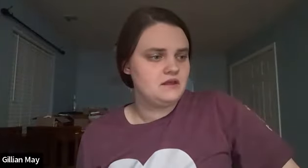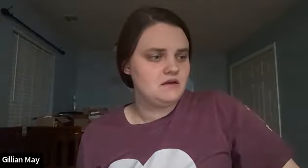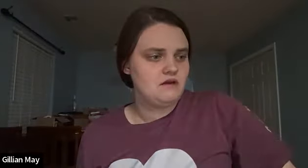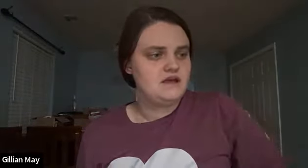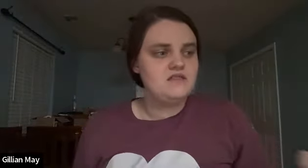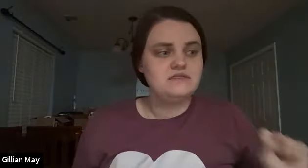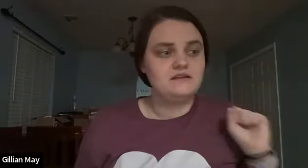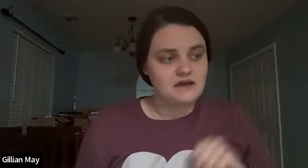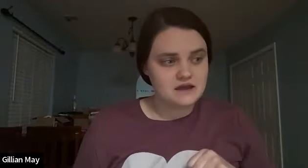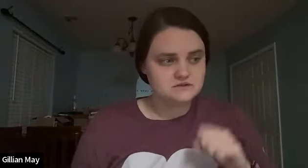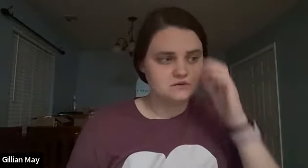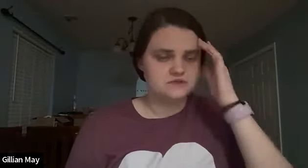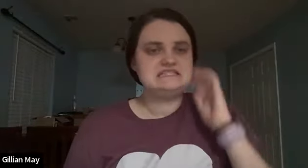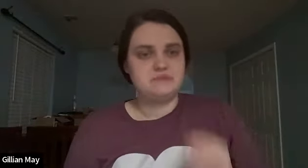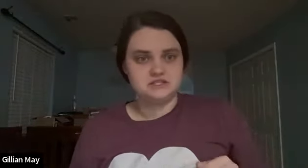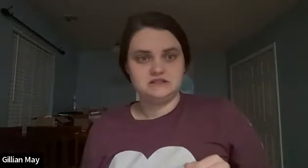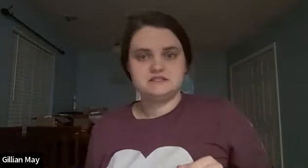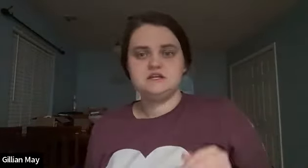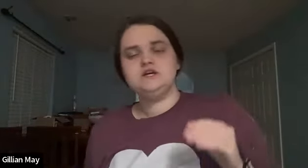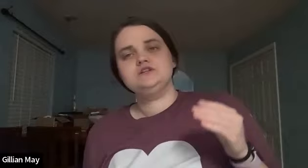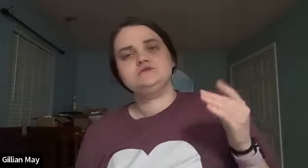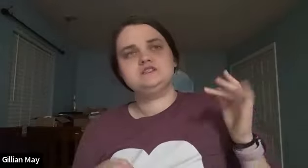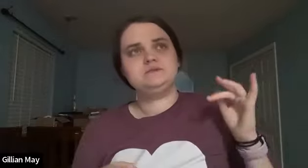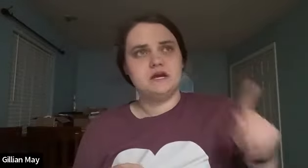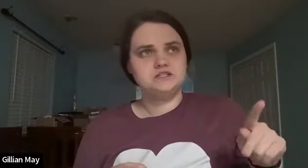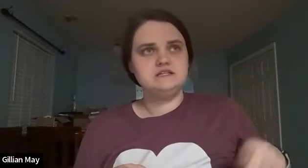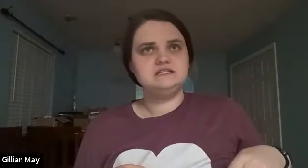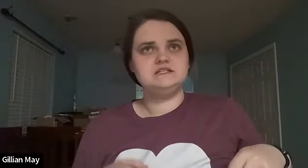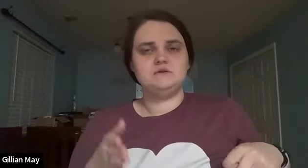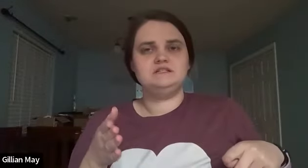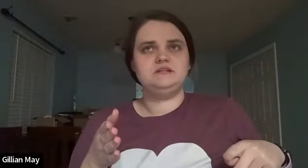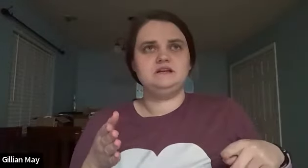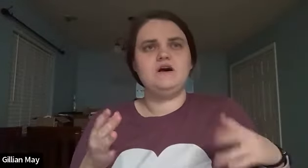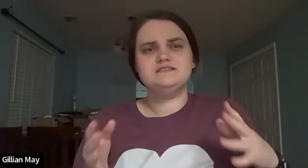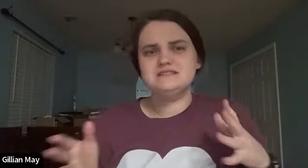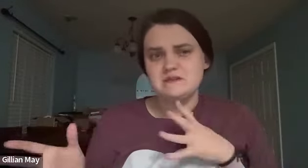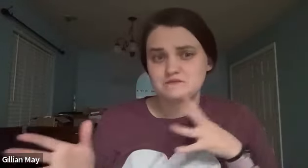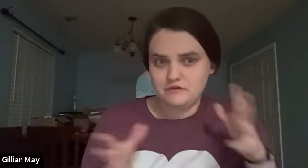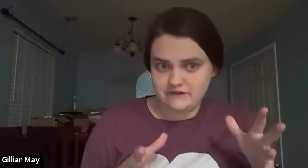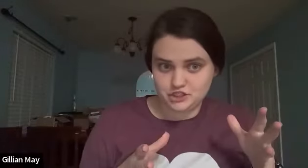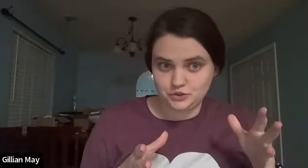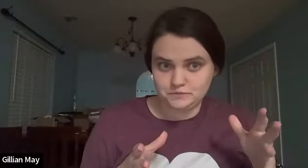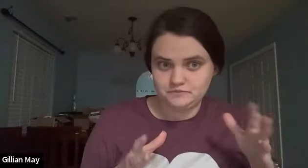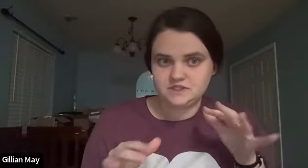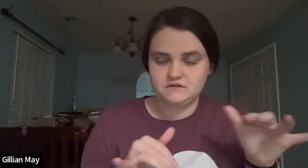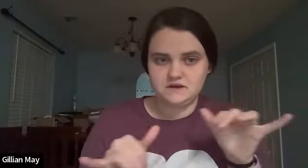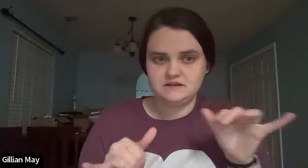All right. And then the last one was specialist. So specialist is going to be also the same time for professional. So they're very the